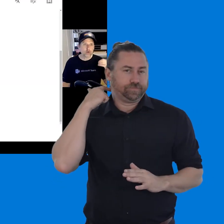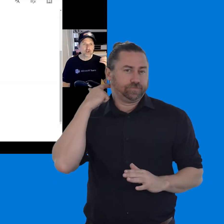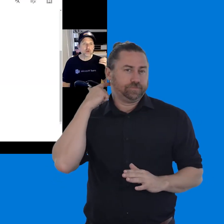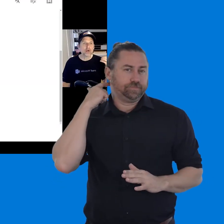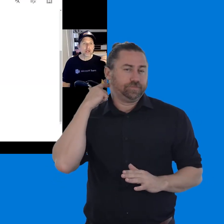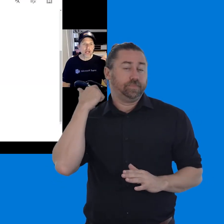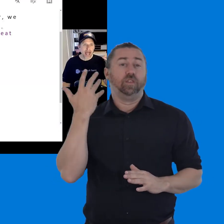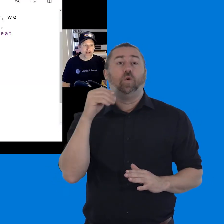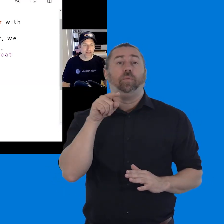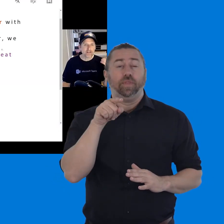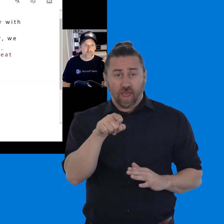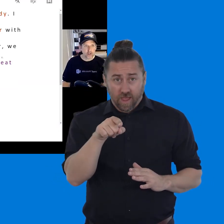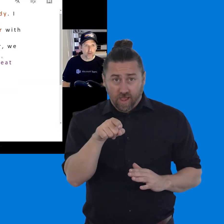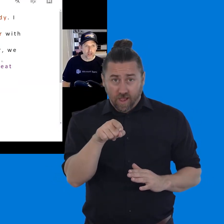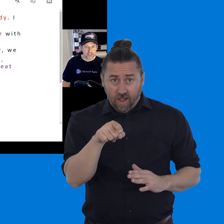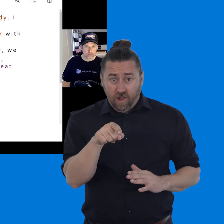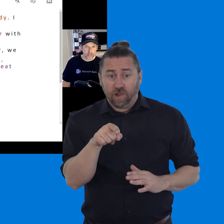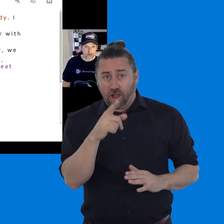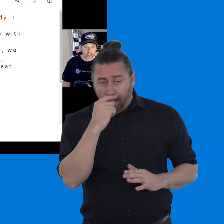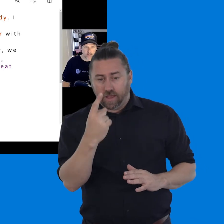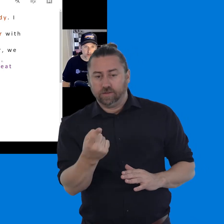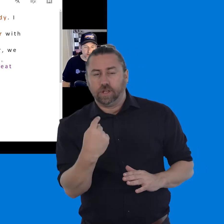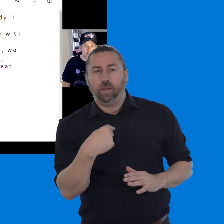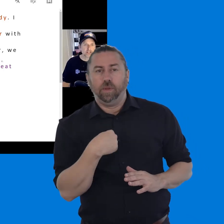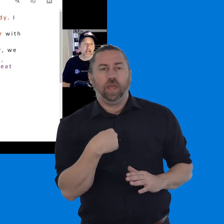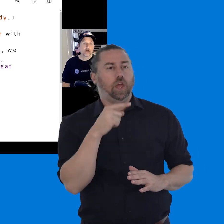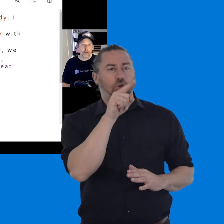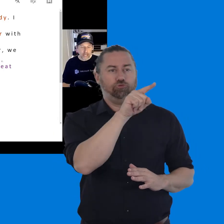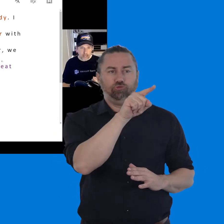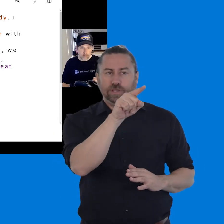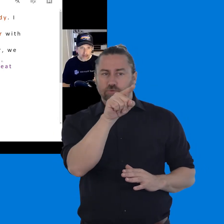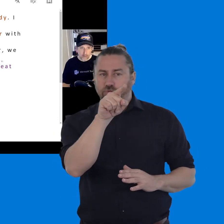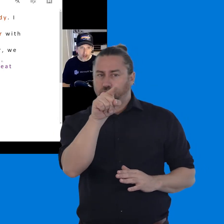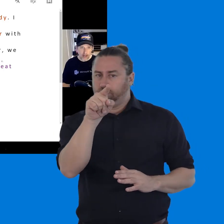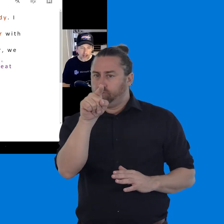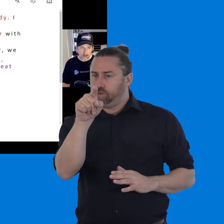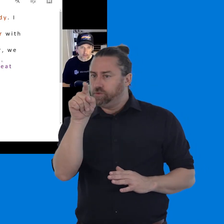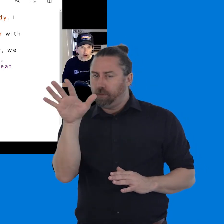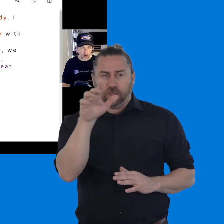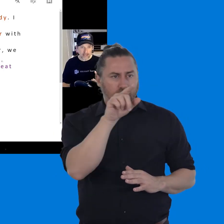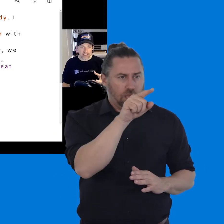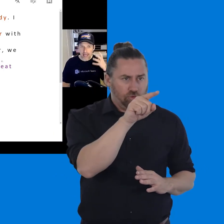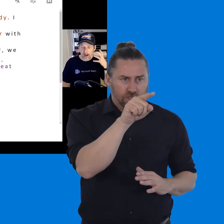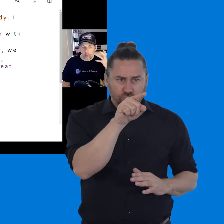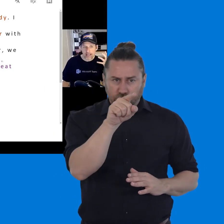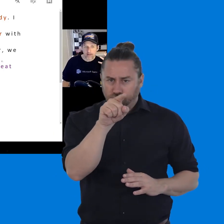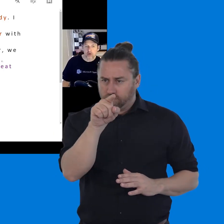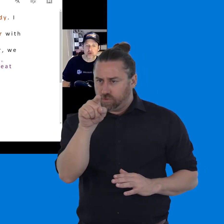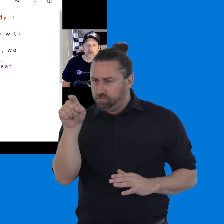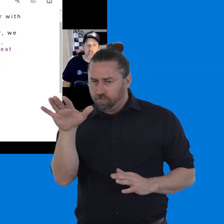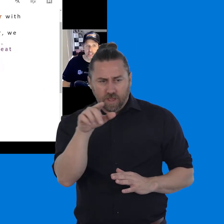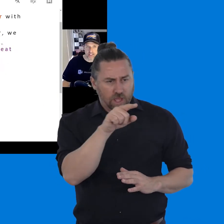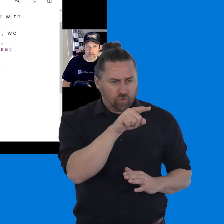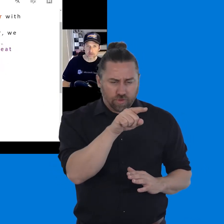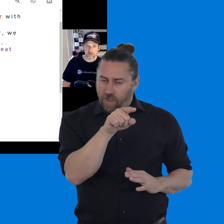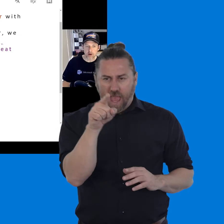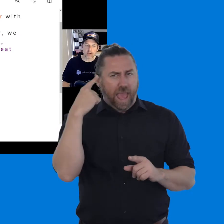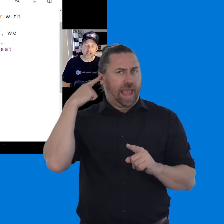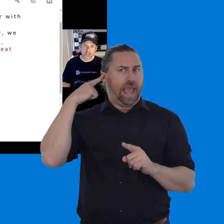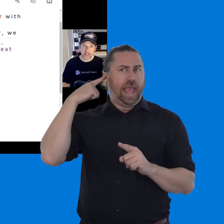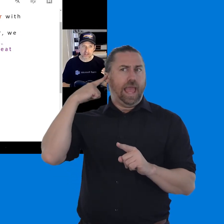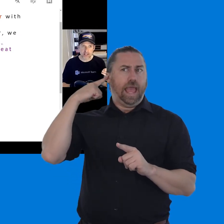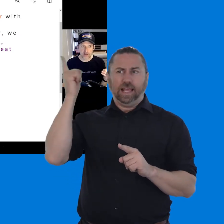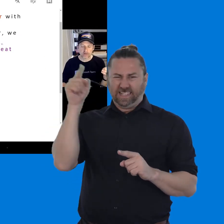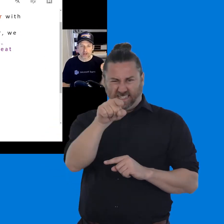I'll be able to have that full Immersive Reader experience, reading back my my writing, and I'll be able to listen for